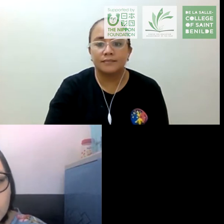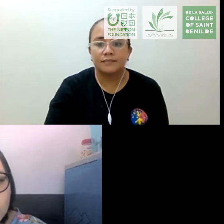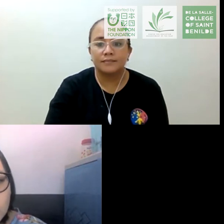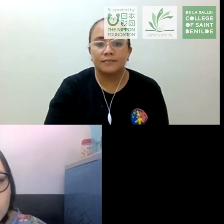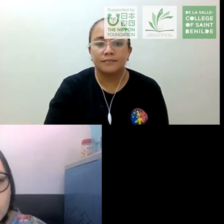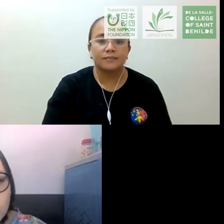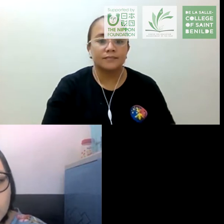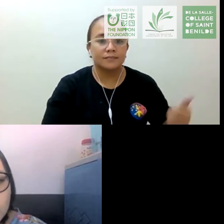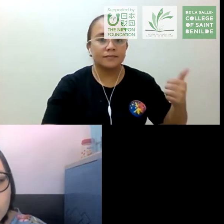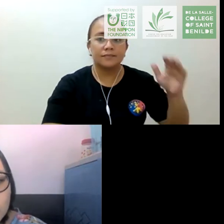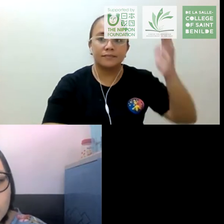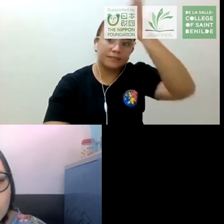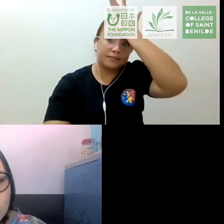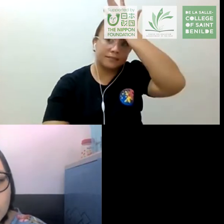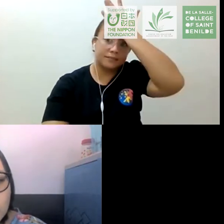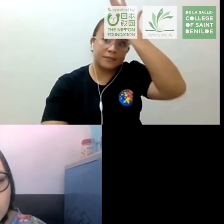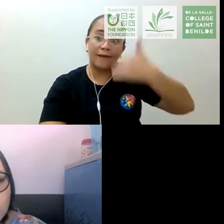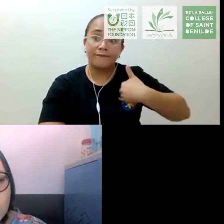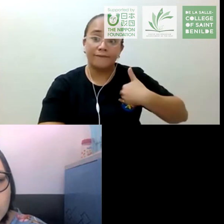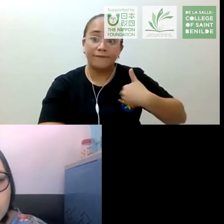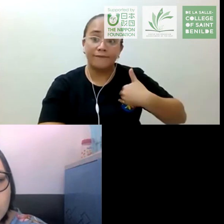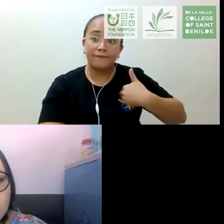All right. Peeps. There's Peeps. Okay.